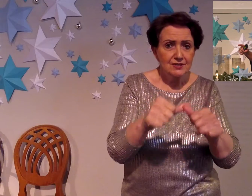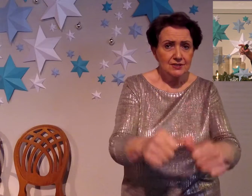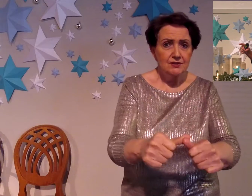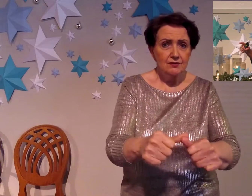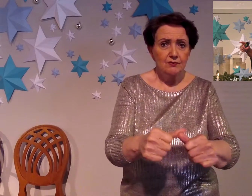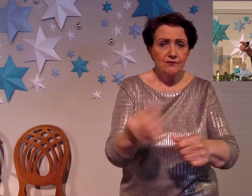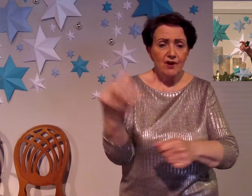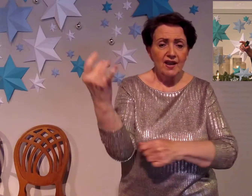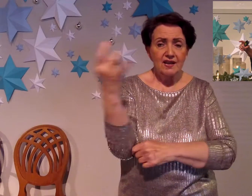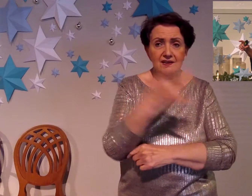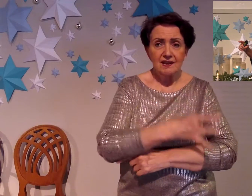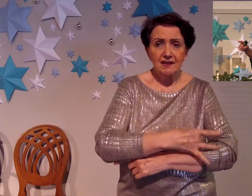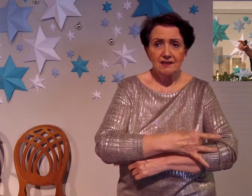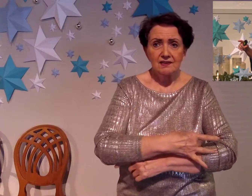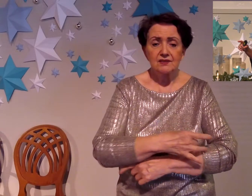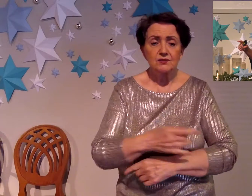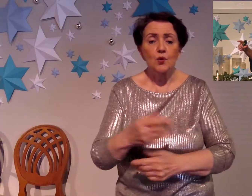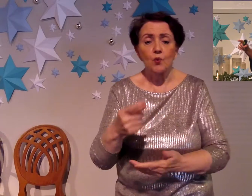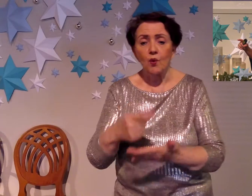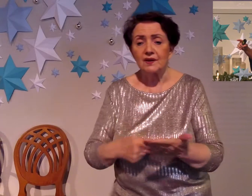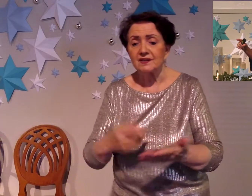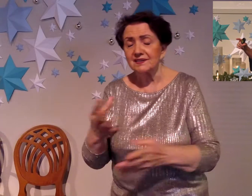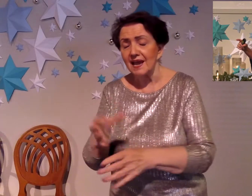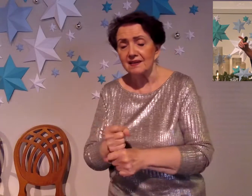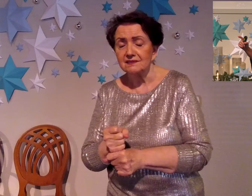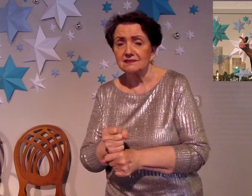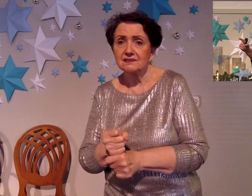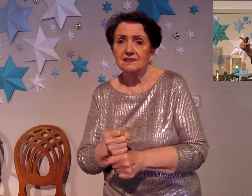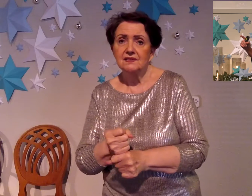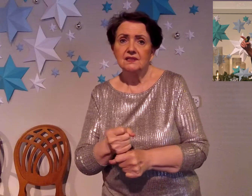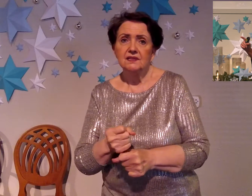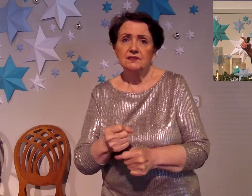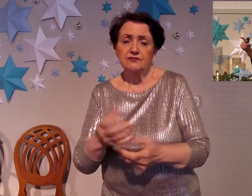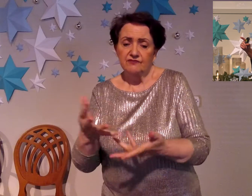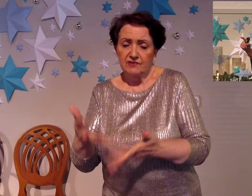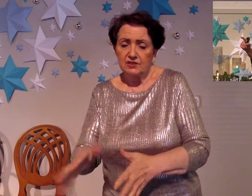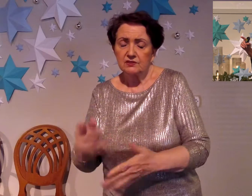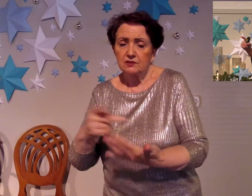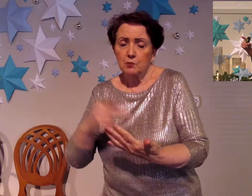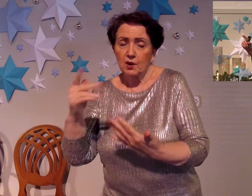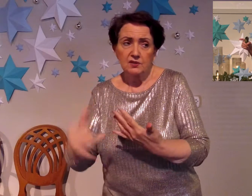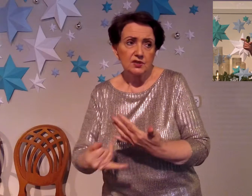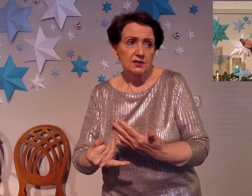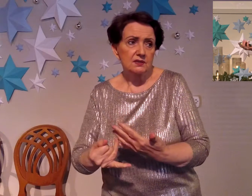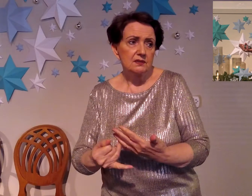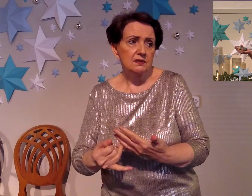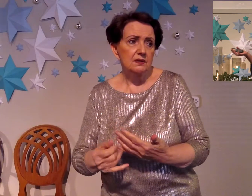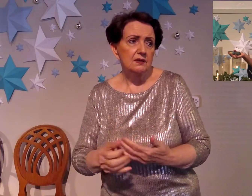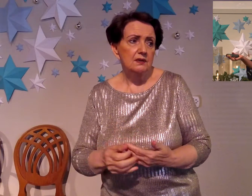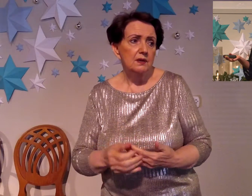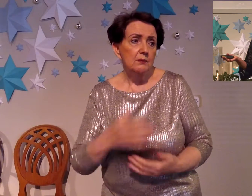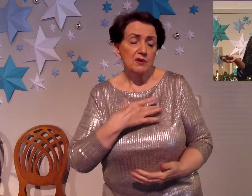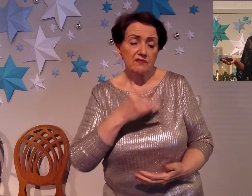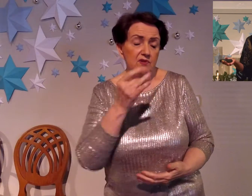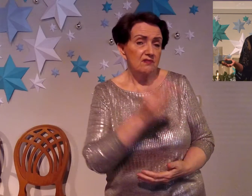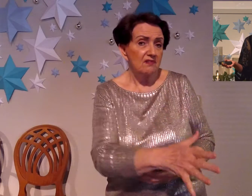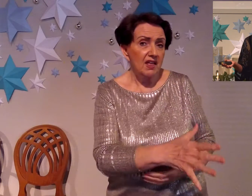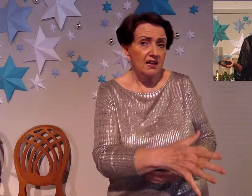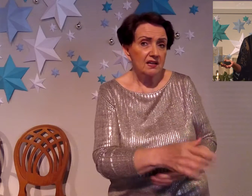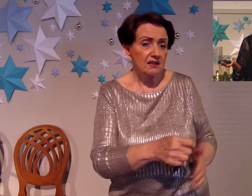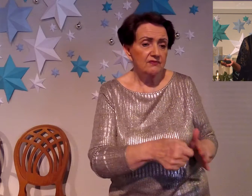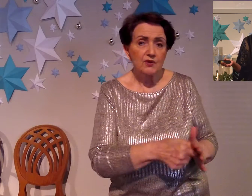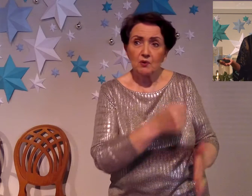duration of what it's going to take to come out the other side. But if we don't light the lamp at all,